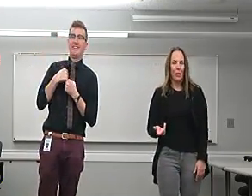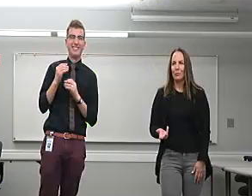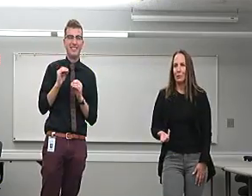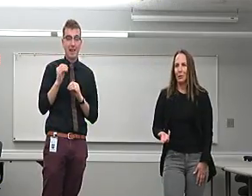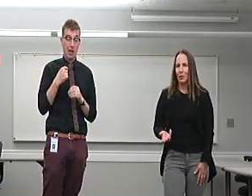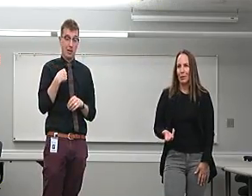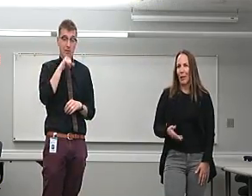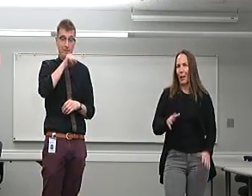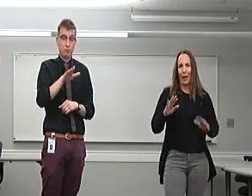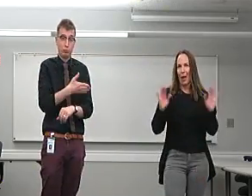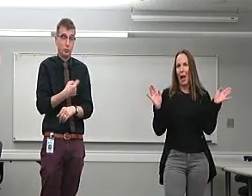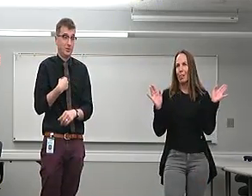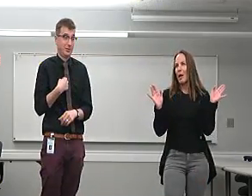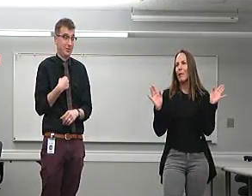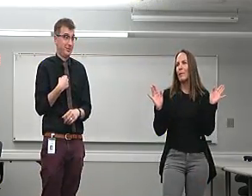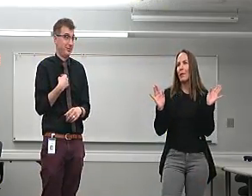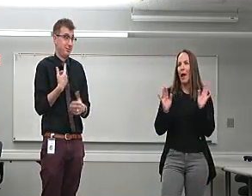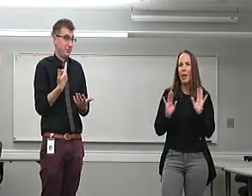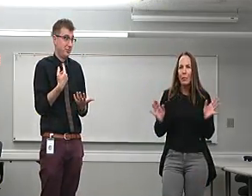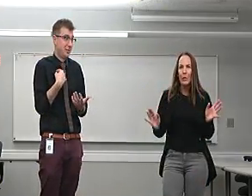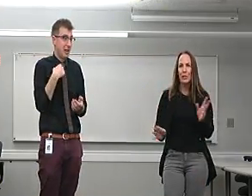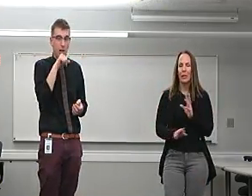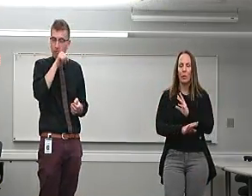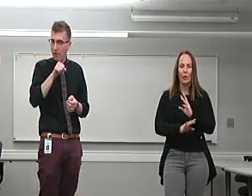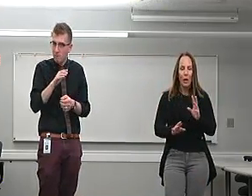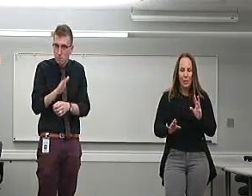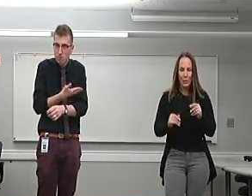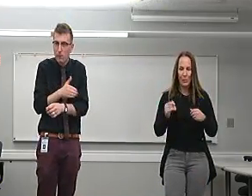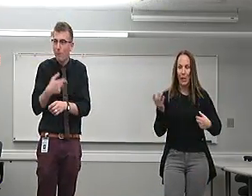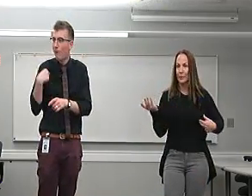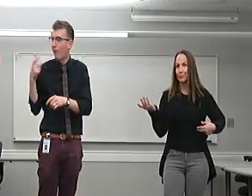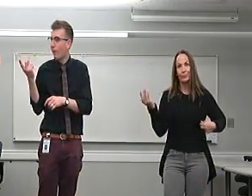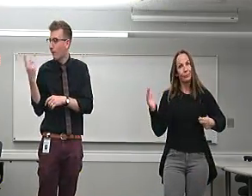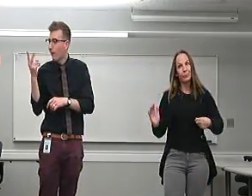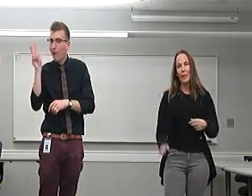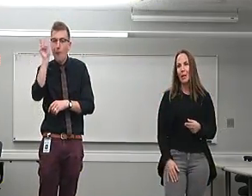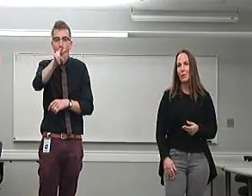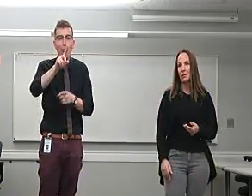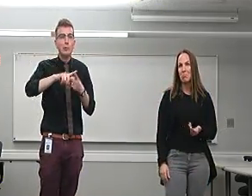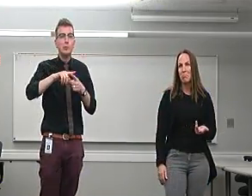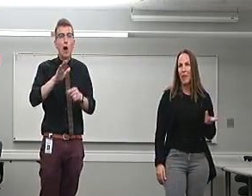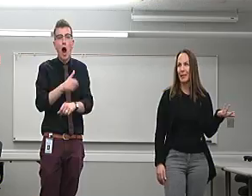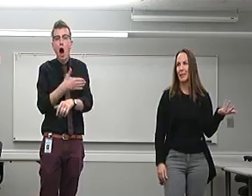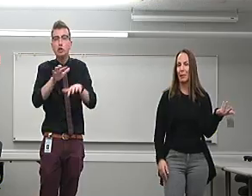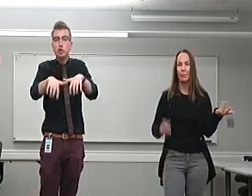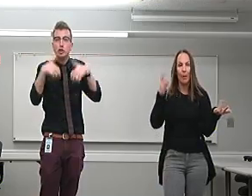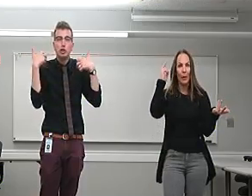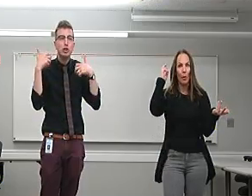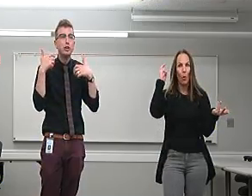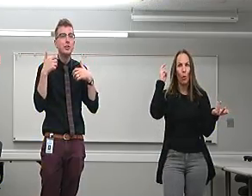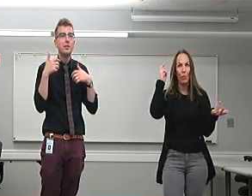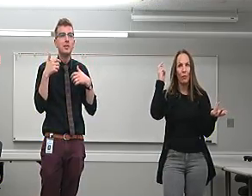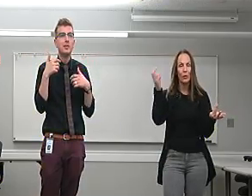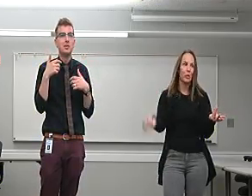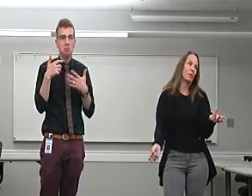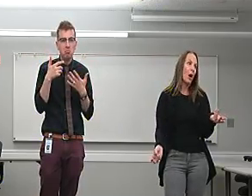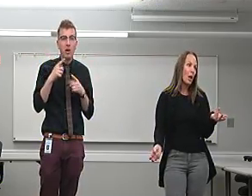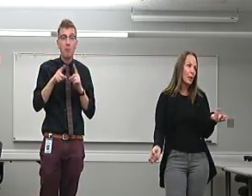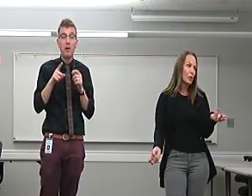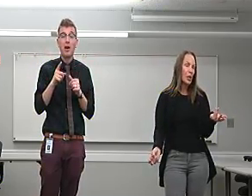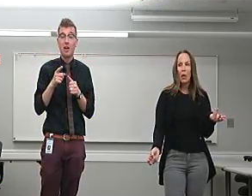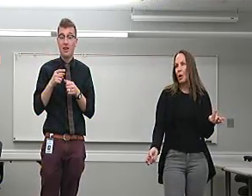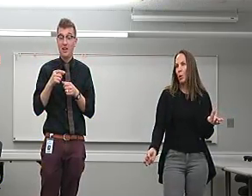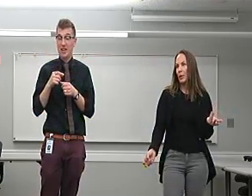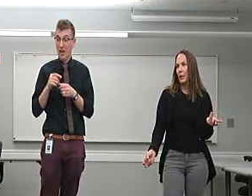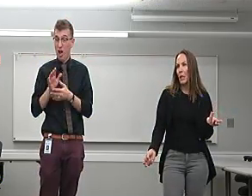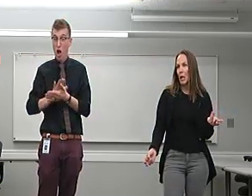Like, I love music, and we go to concerts, and that's it. But first year of college, when Leah